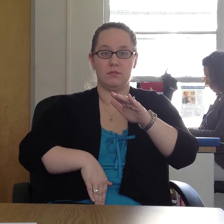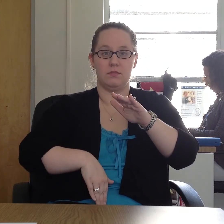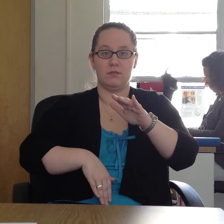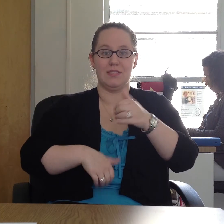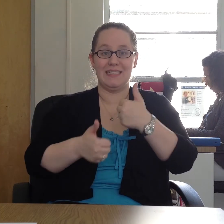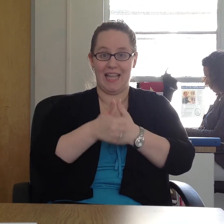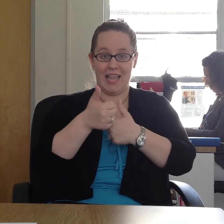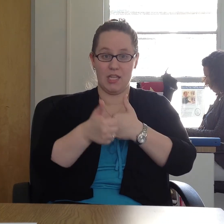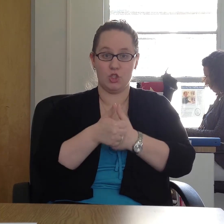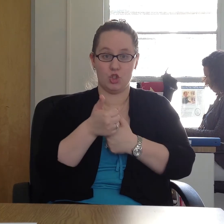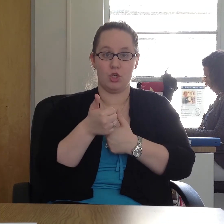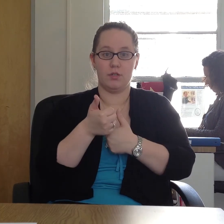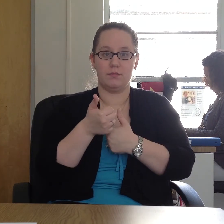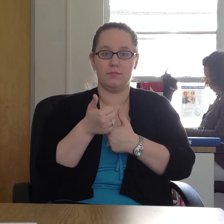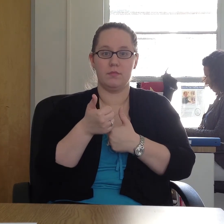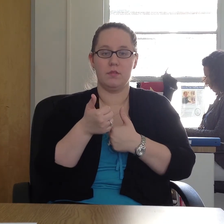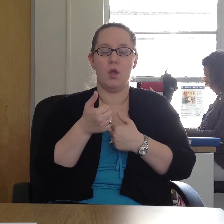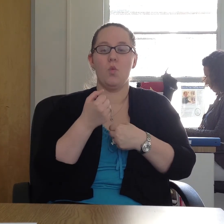batch preparation.